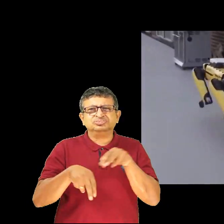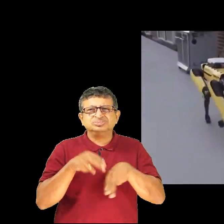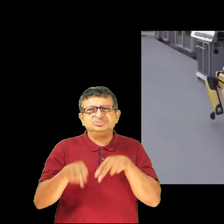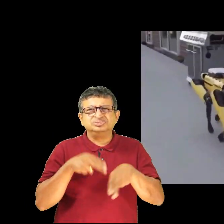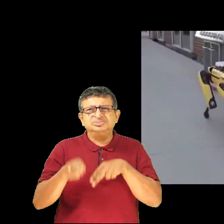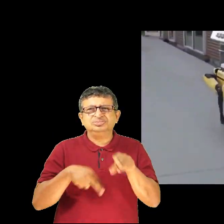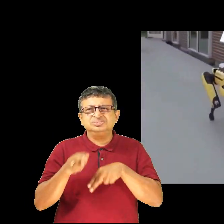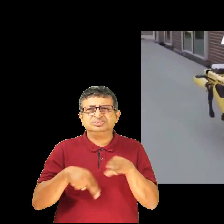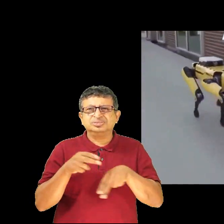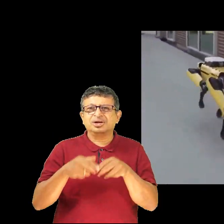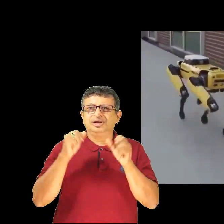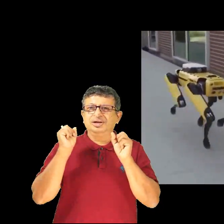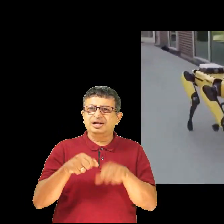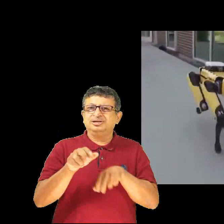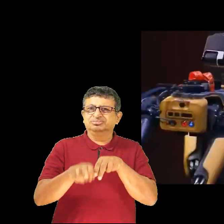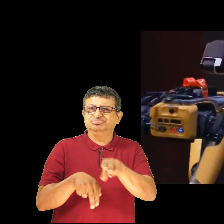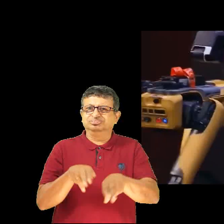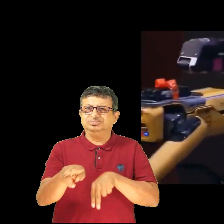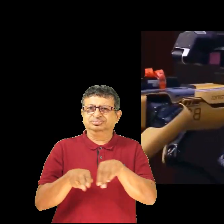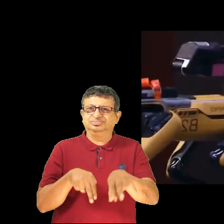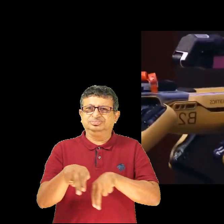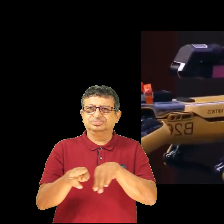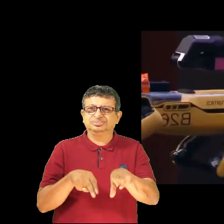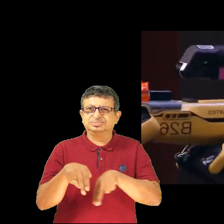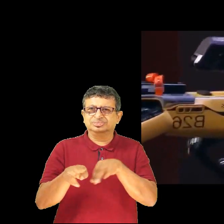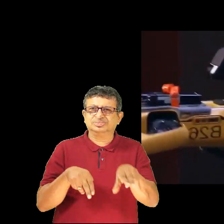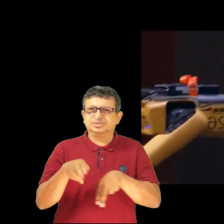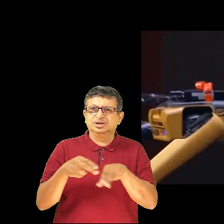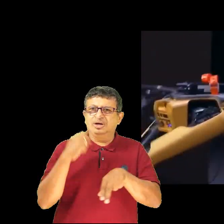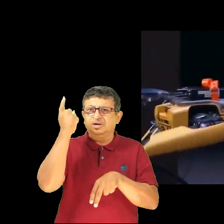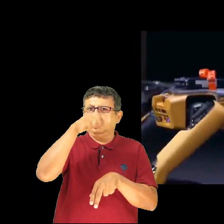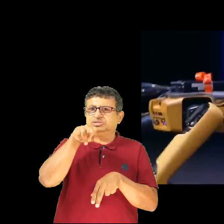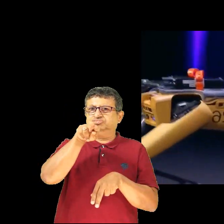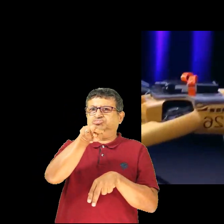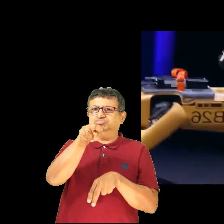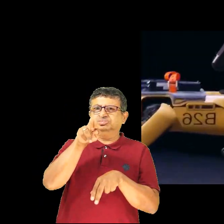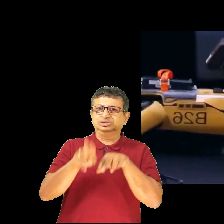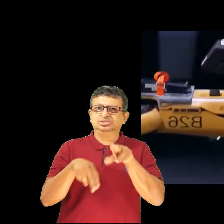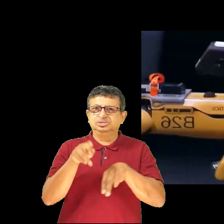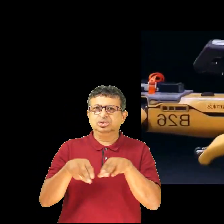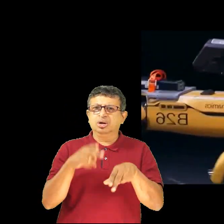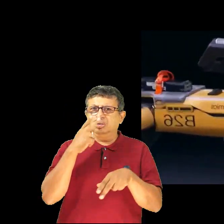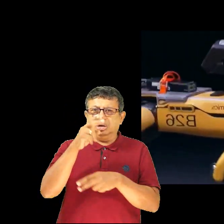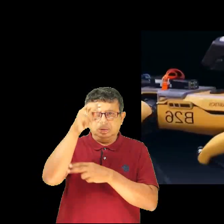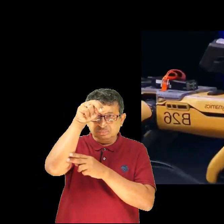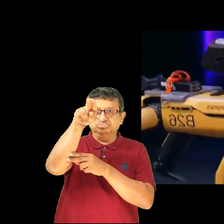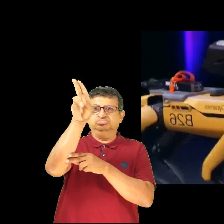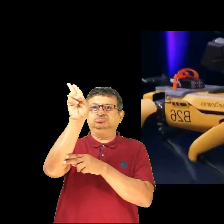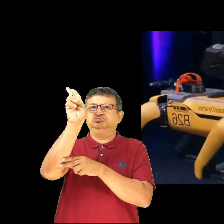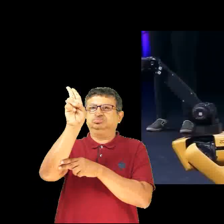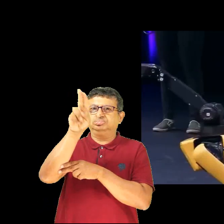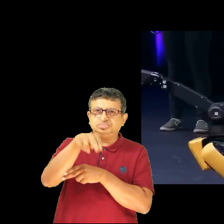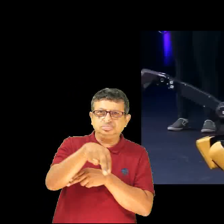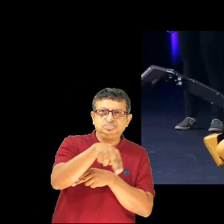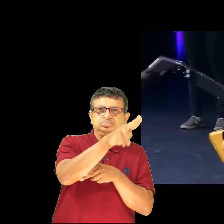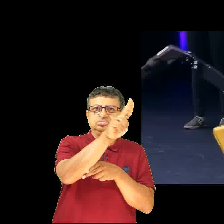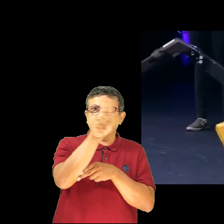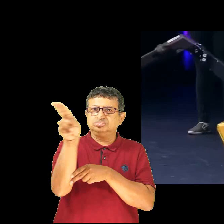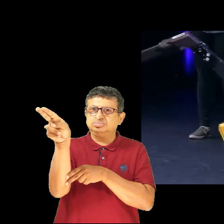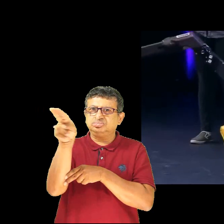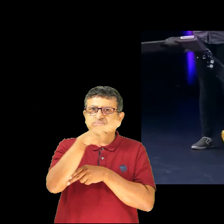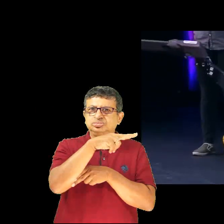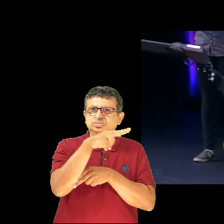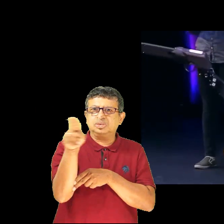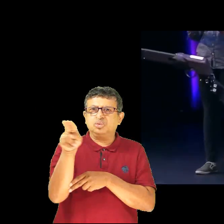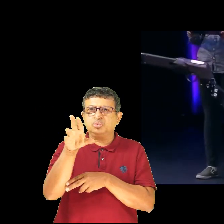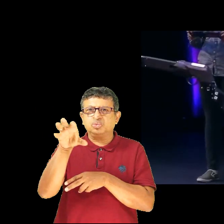can either buy just a bare-bones structure you can customize, or you can get a fully functional version to which you don't have to put a lot of work in. However, don't